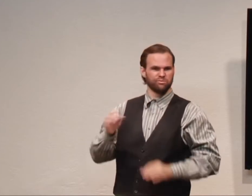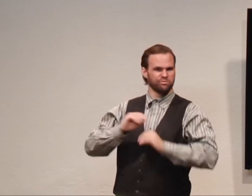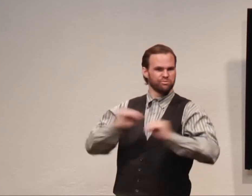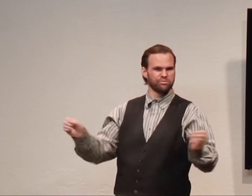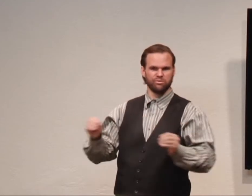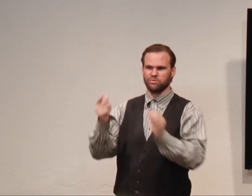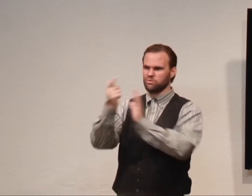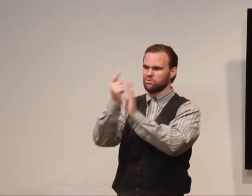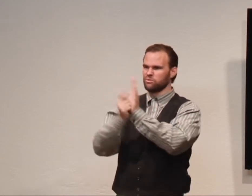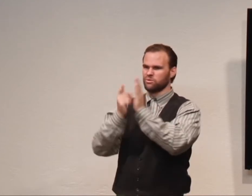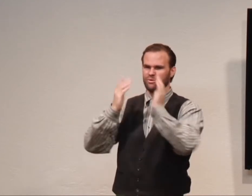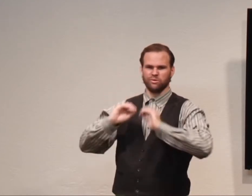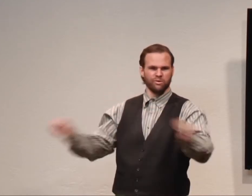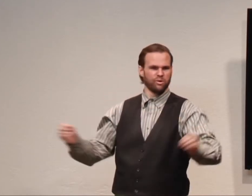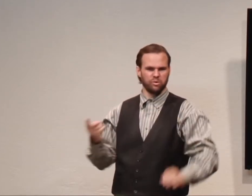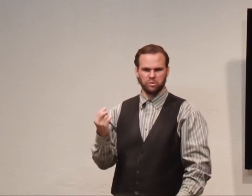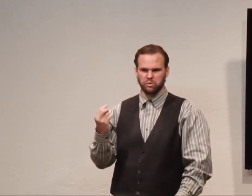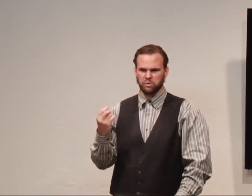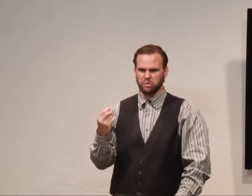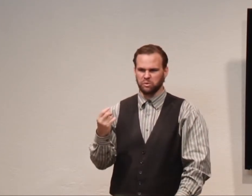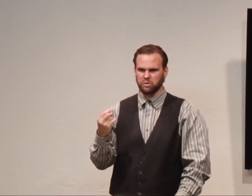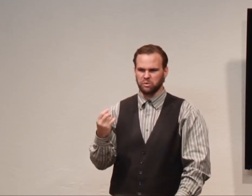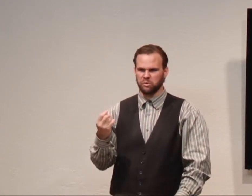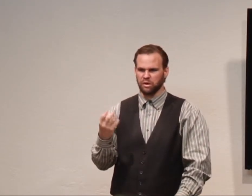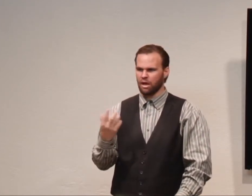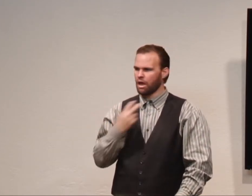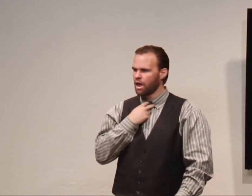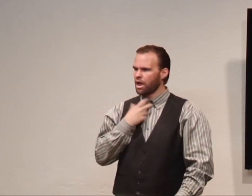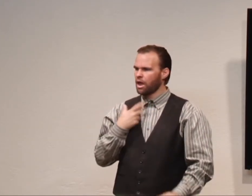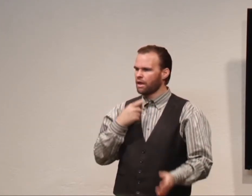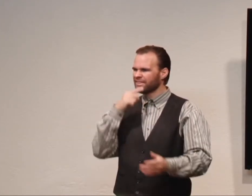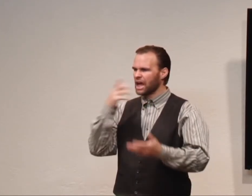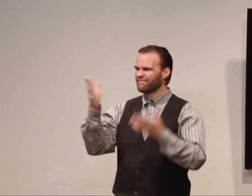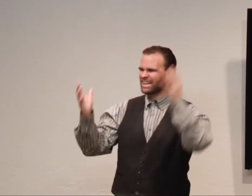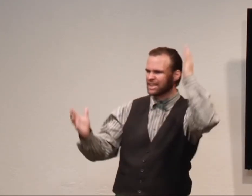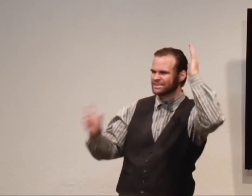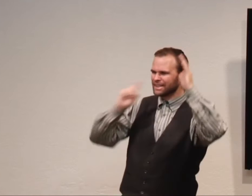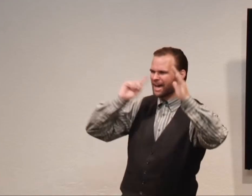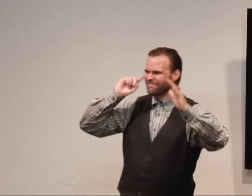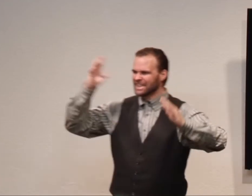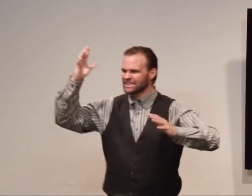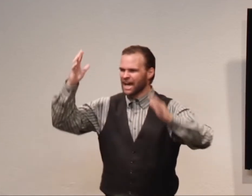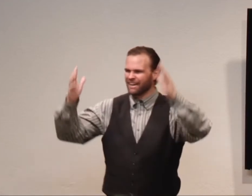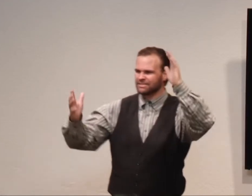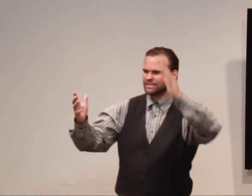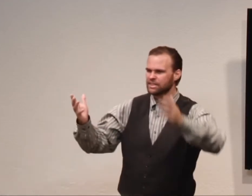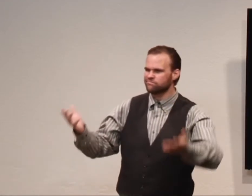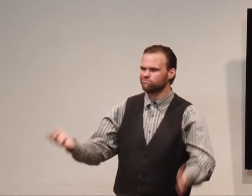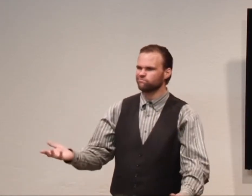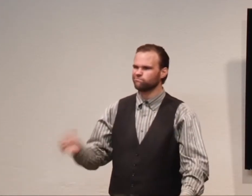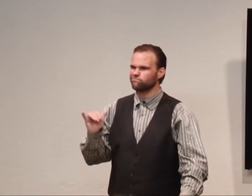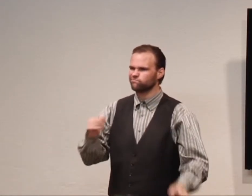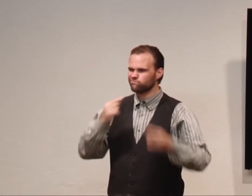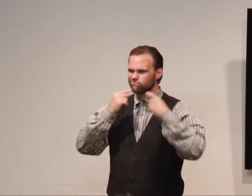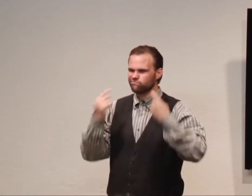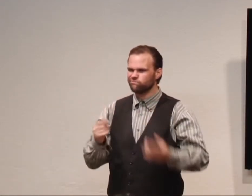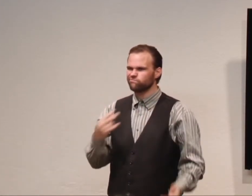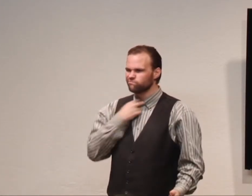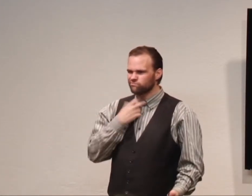was no interpreter. Me as a deaf person, what could I do? How could I communicate? You know, I'm deaf. I don't